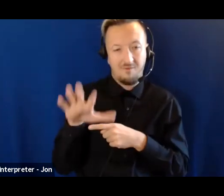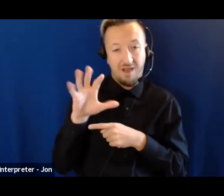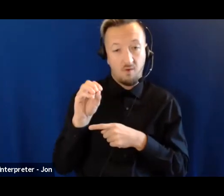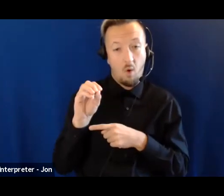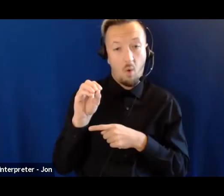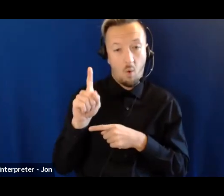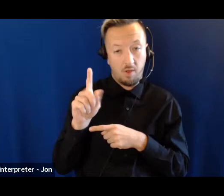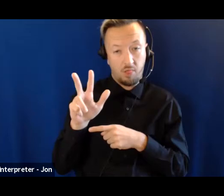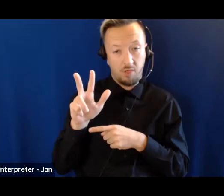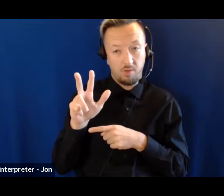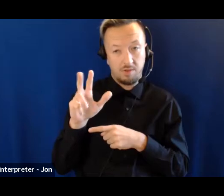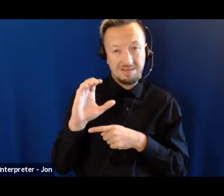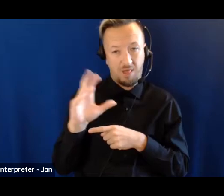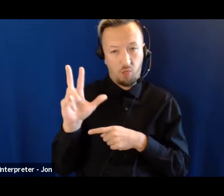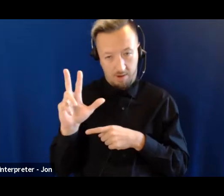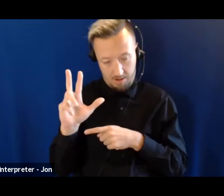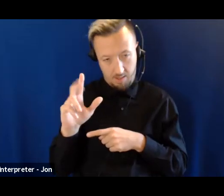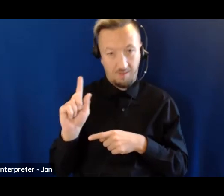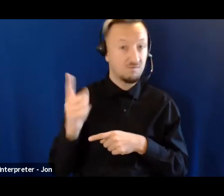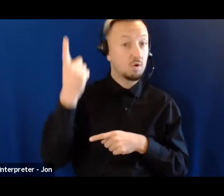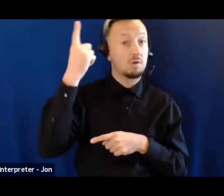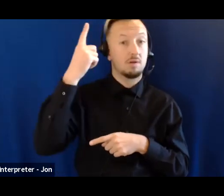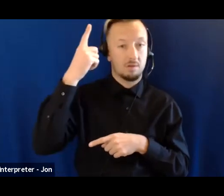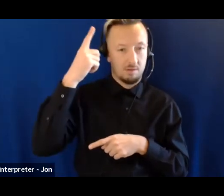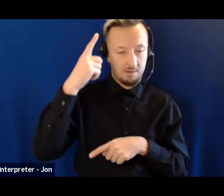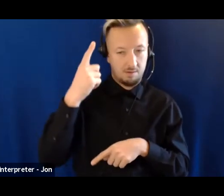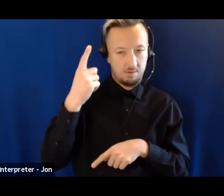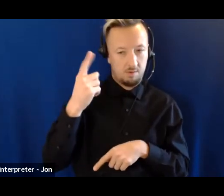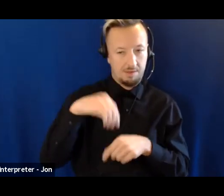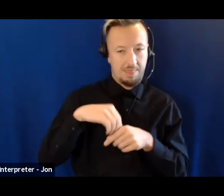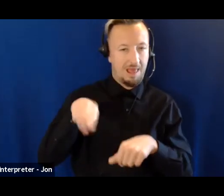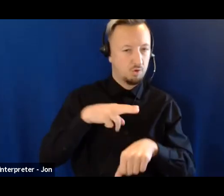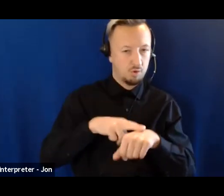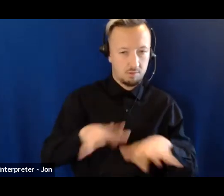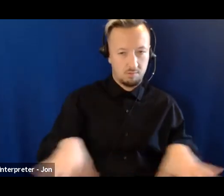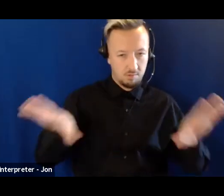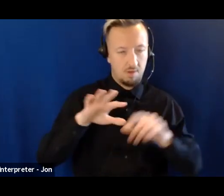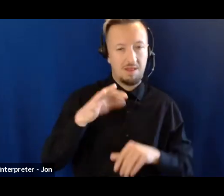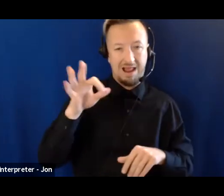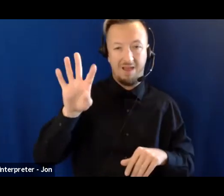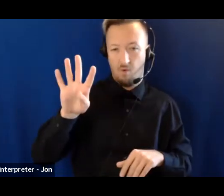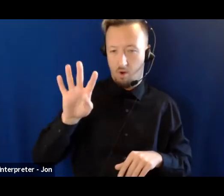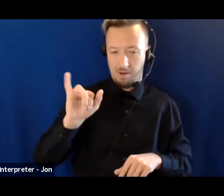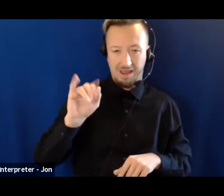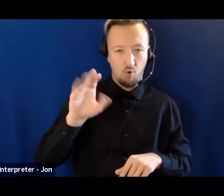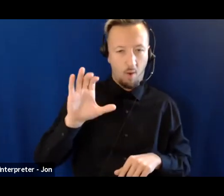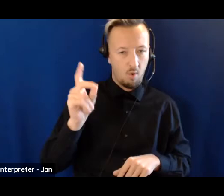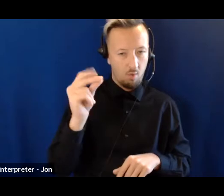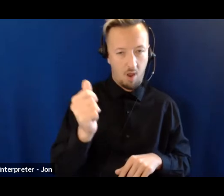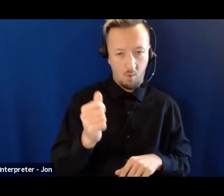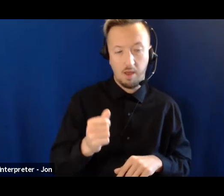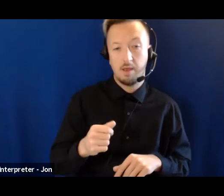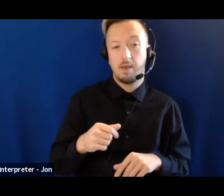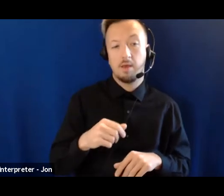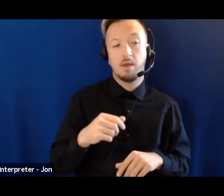first 501c3 in the nation. We did it right in 1994. We incorporated right off the bat. I'm finding it